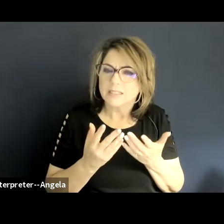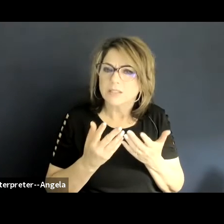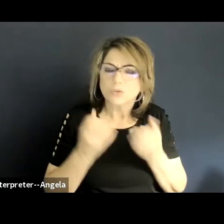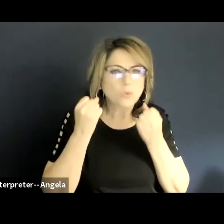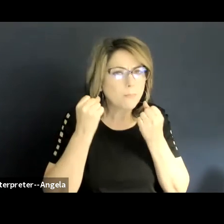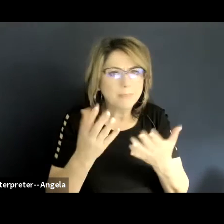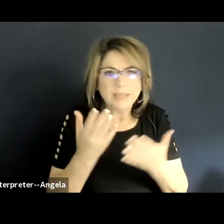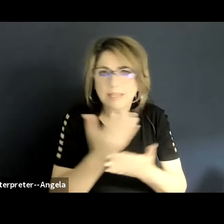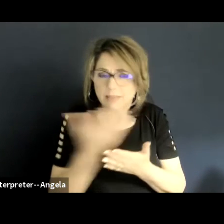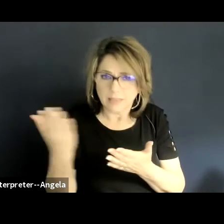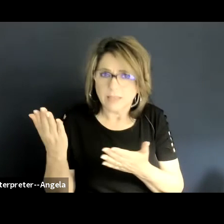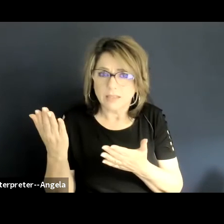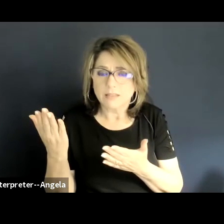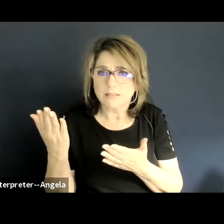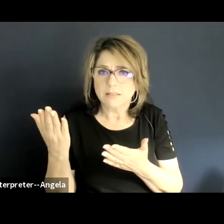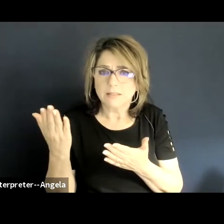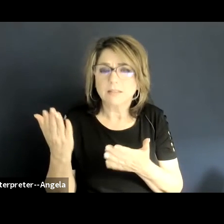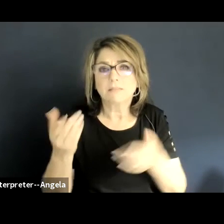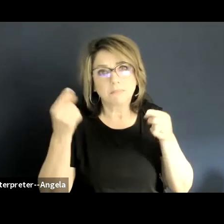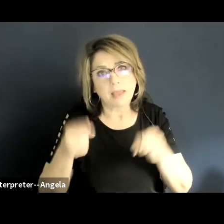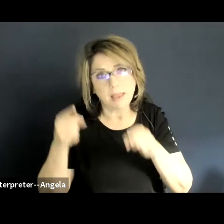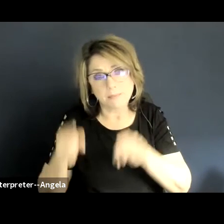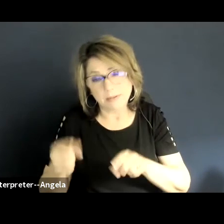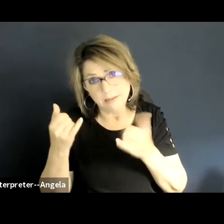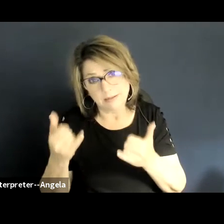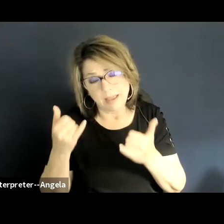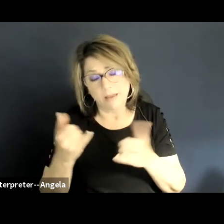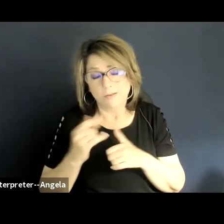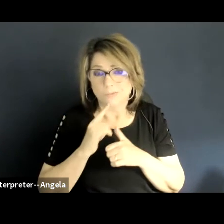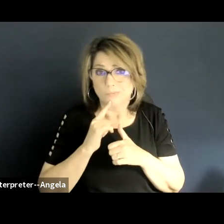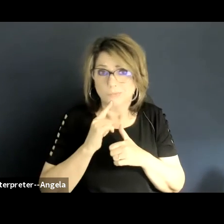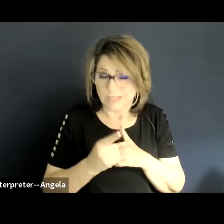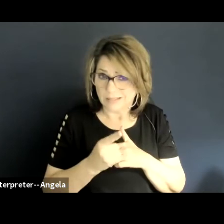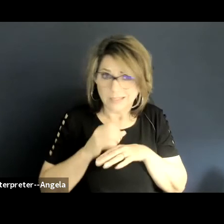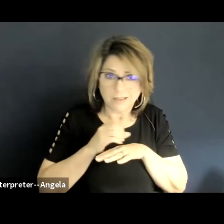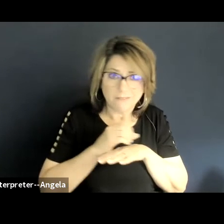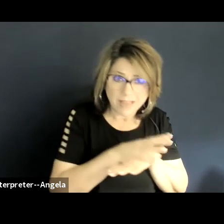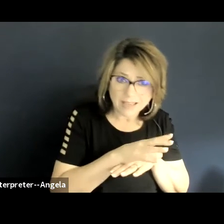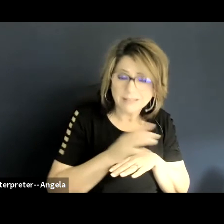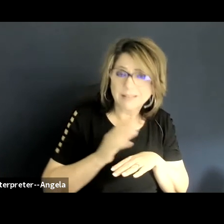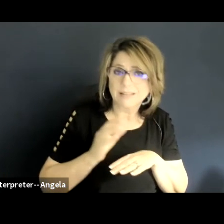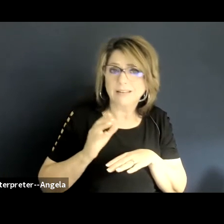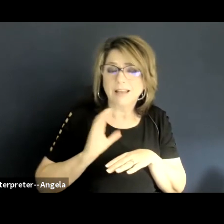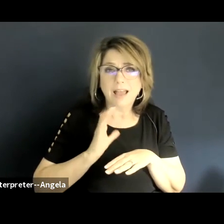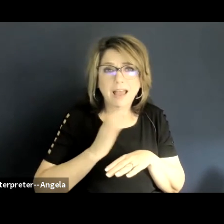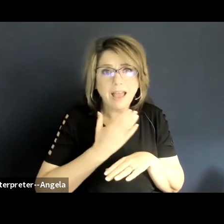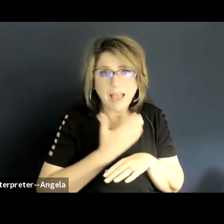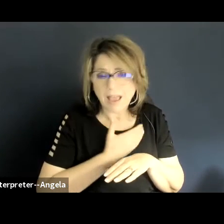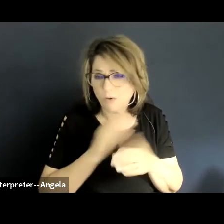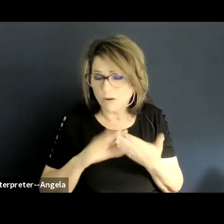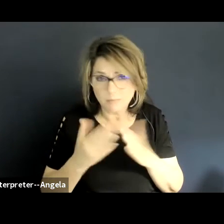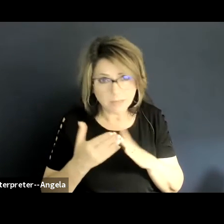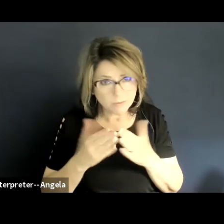many things that are going on right now that really affect our community more than ever.